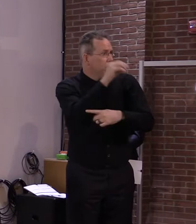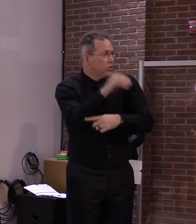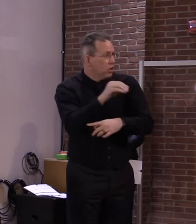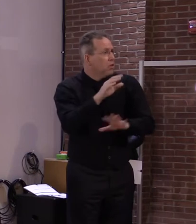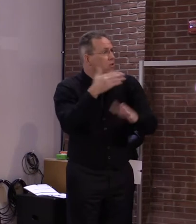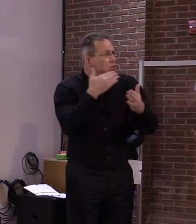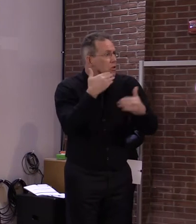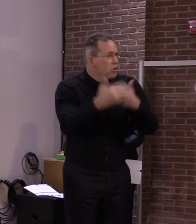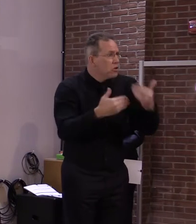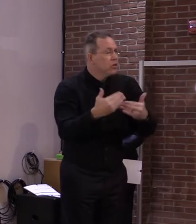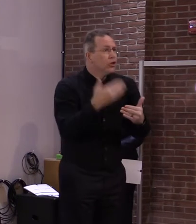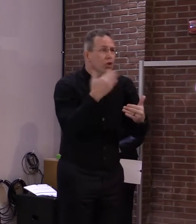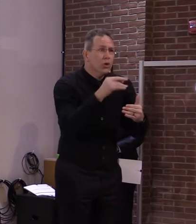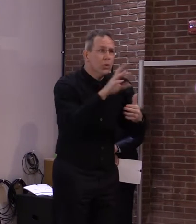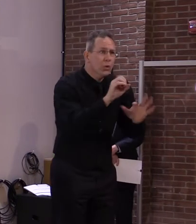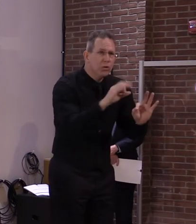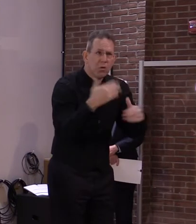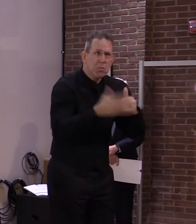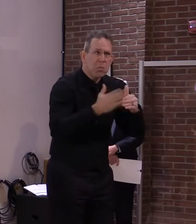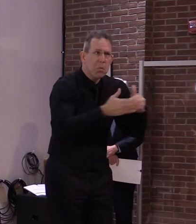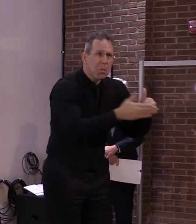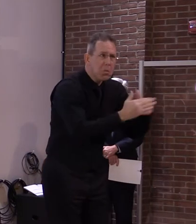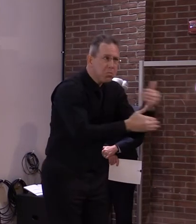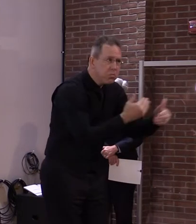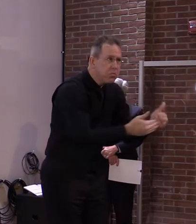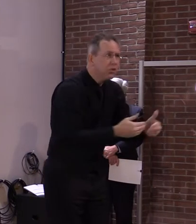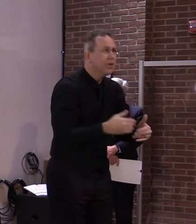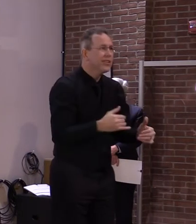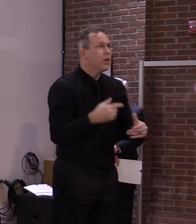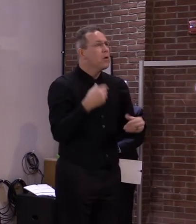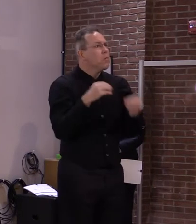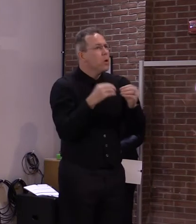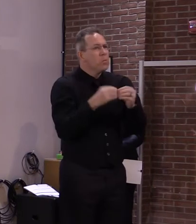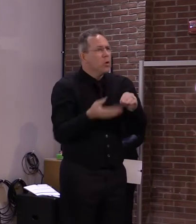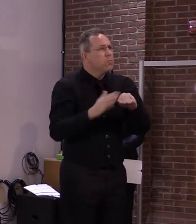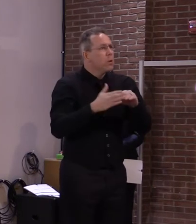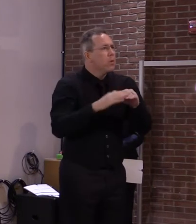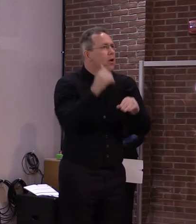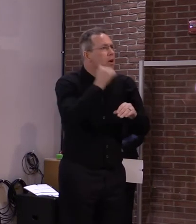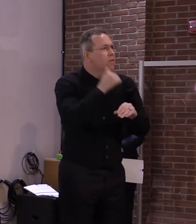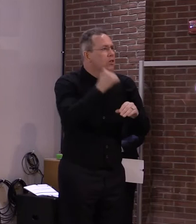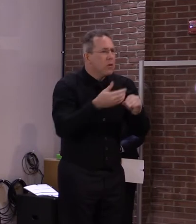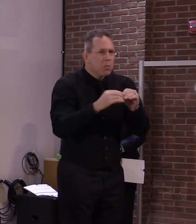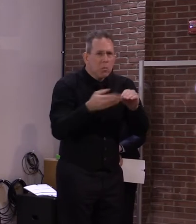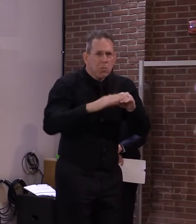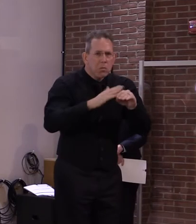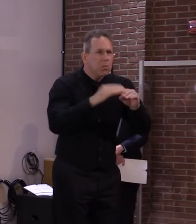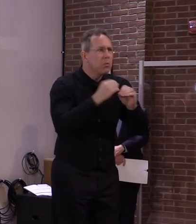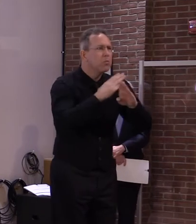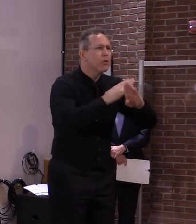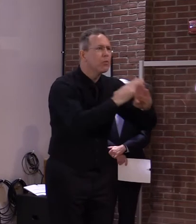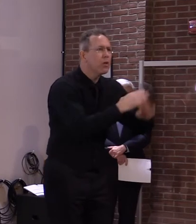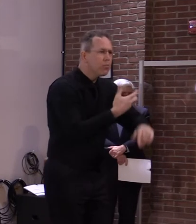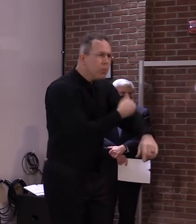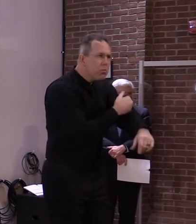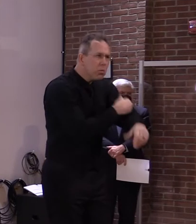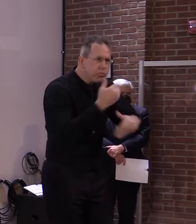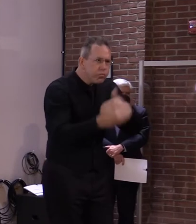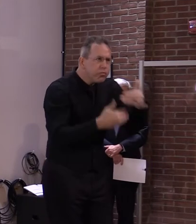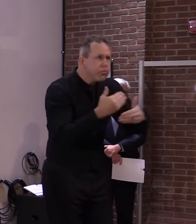means every single day we're getting closer to protecting those at most risk of death and getting back to normal